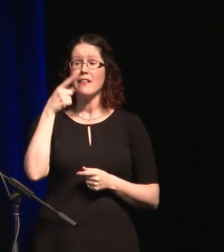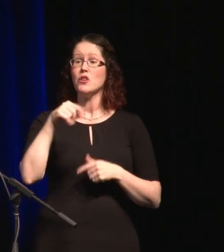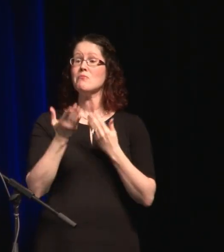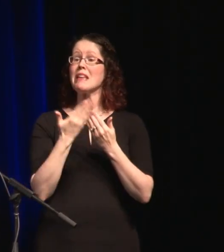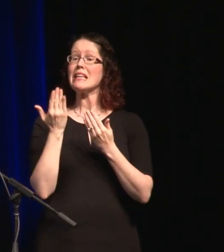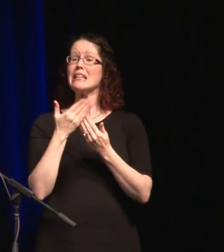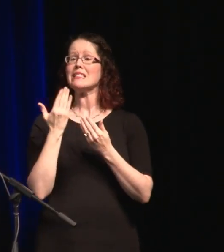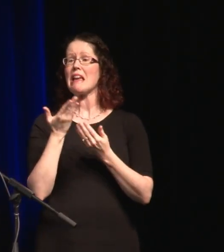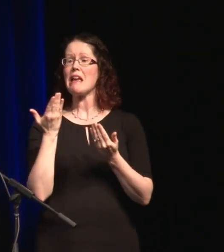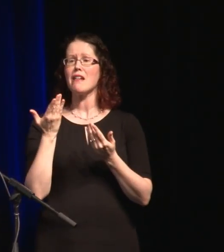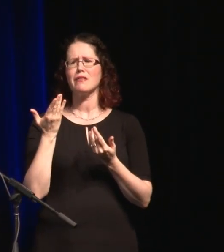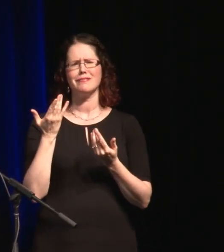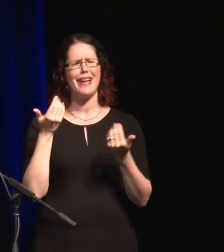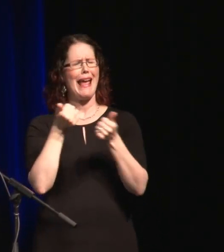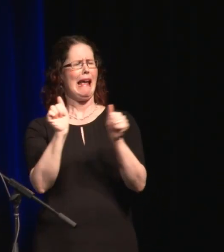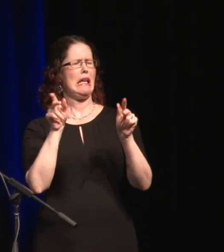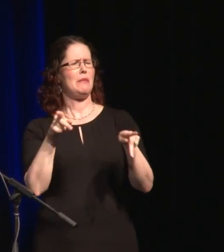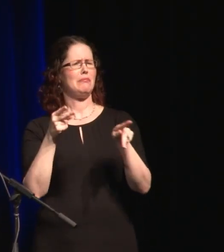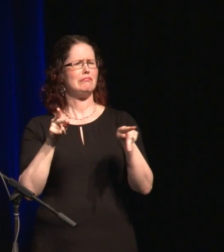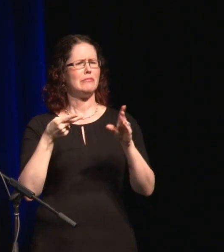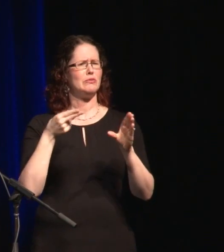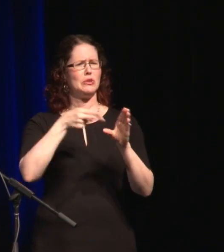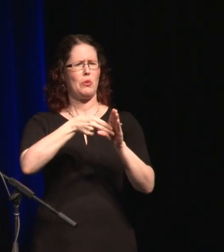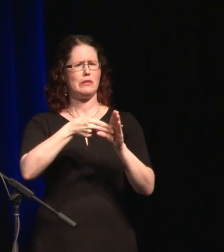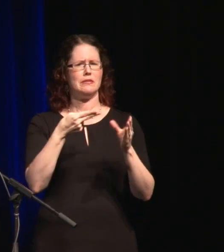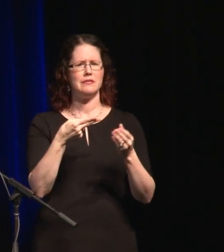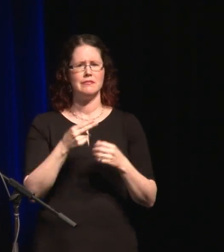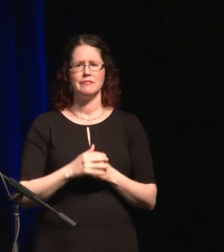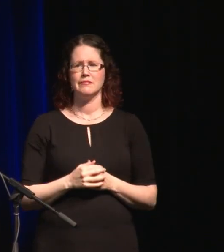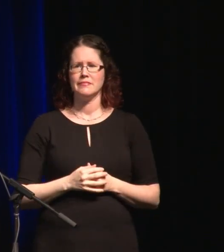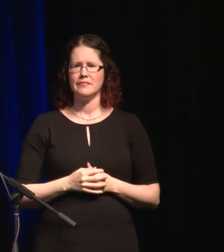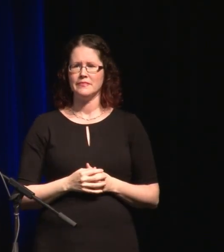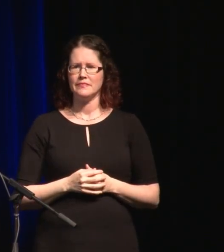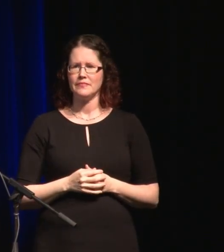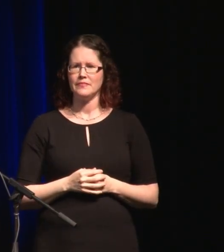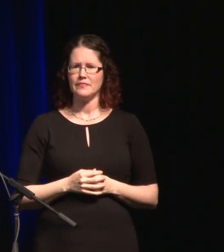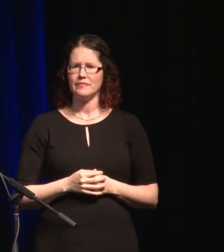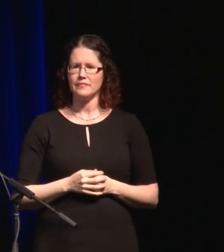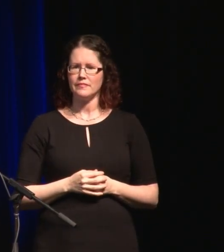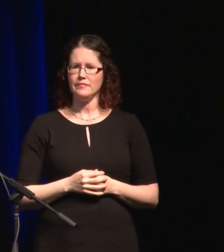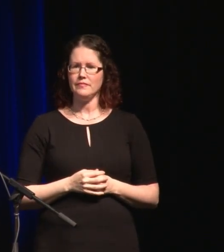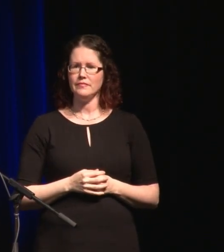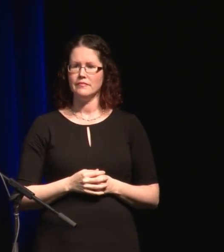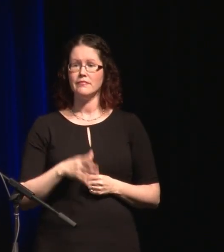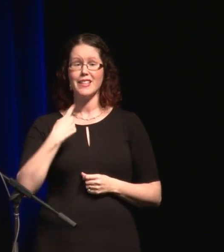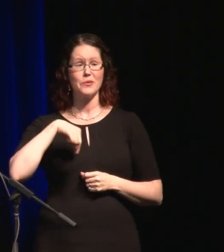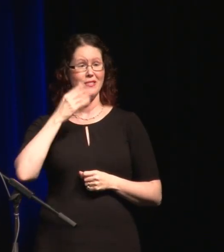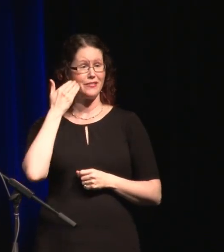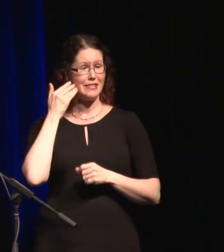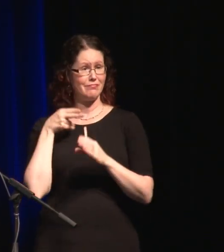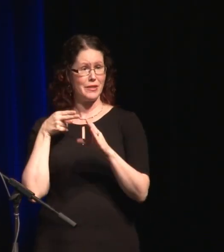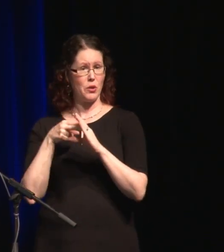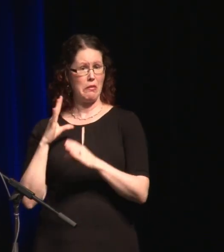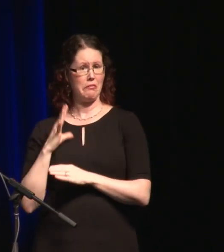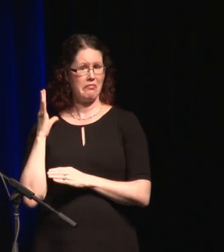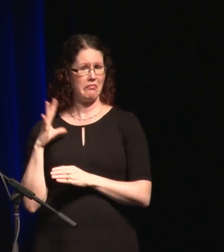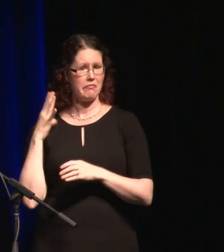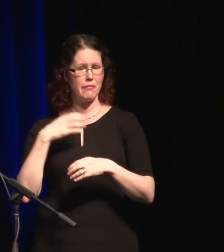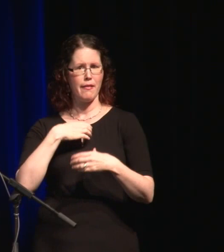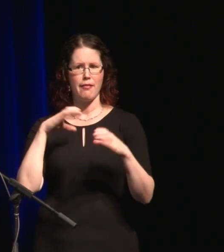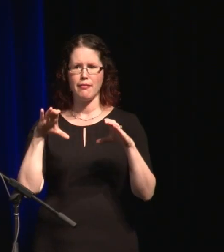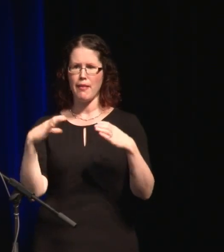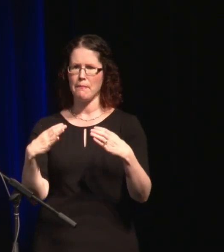everyone would be joining the NSCC alumni family. We've just joined this elite club, and we did it all on our